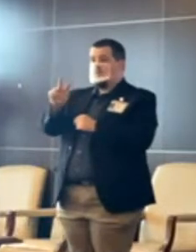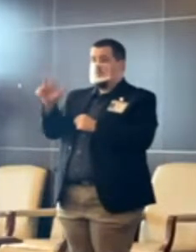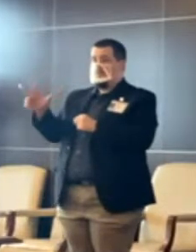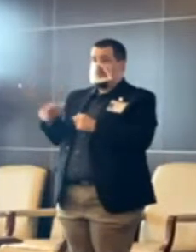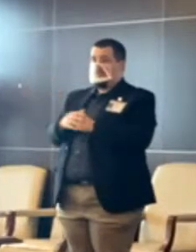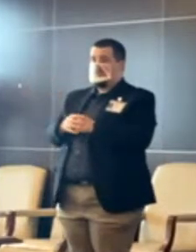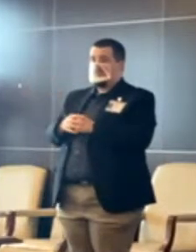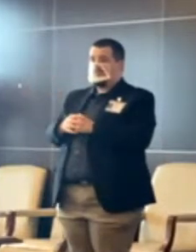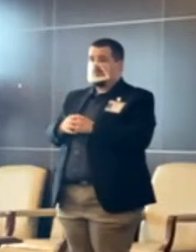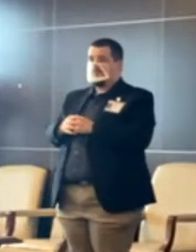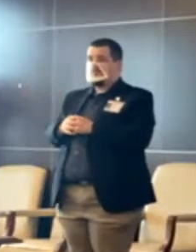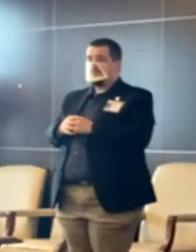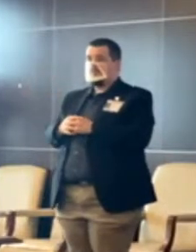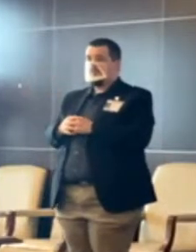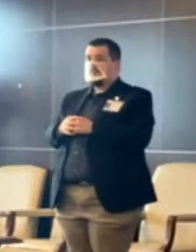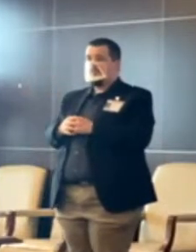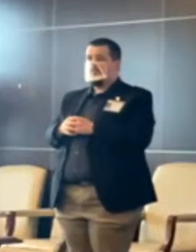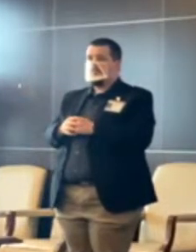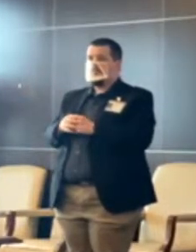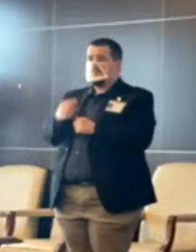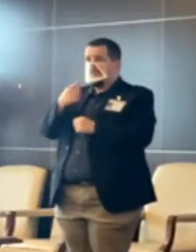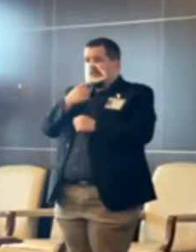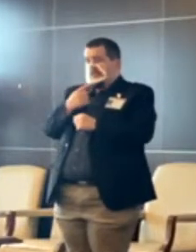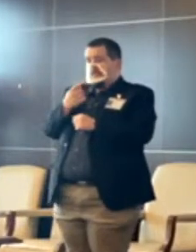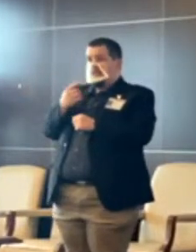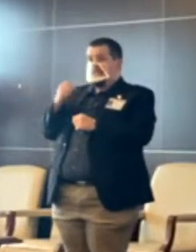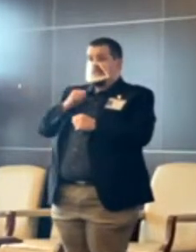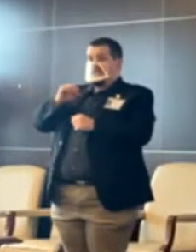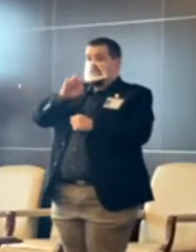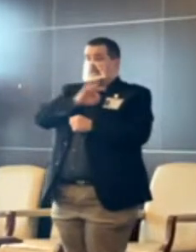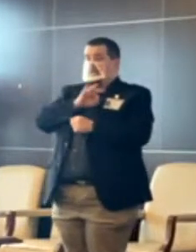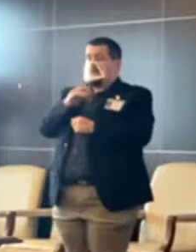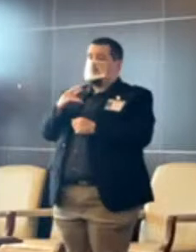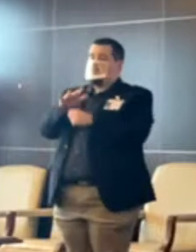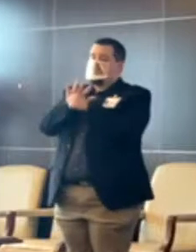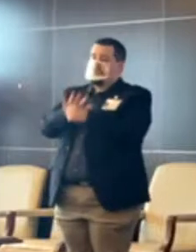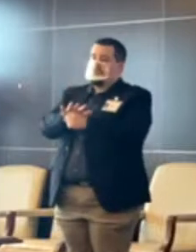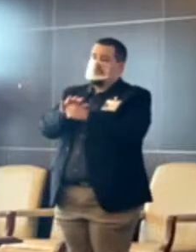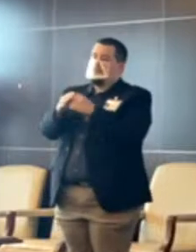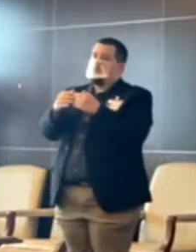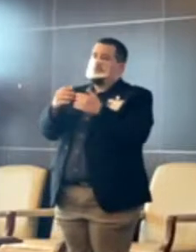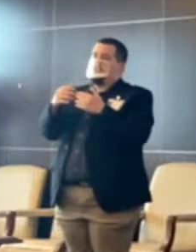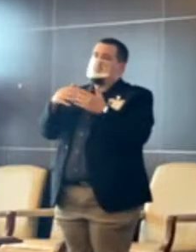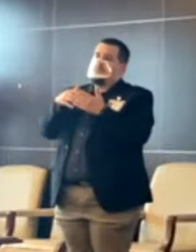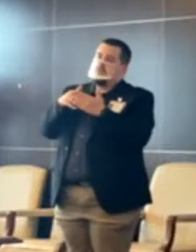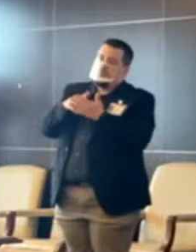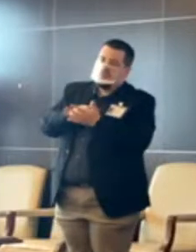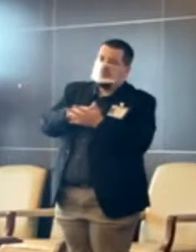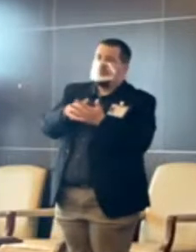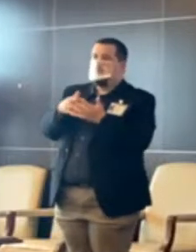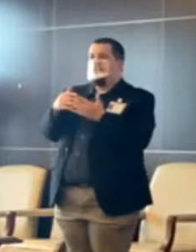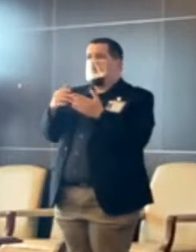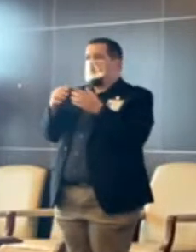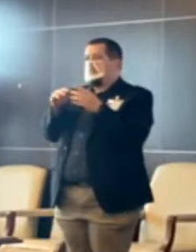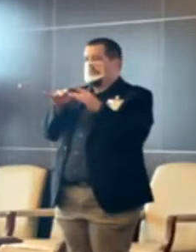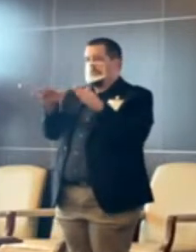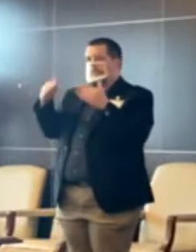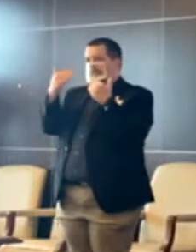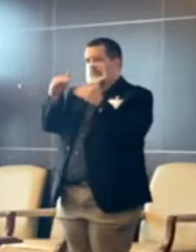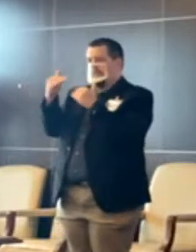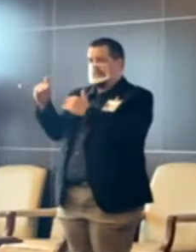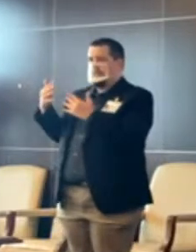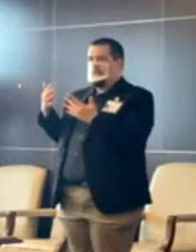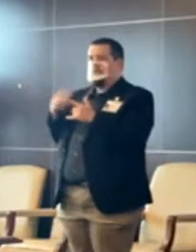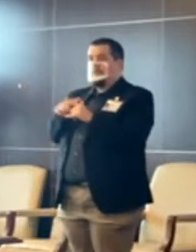833-822-5523. As we've shared, our staff are stretched extremely thin throughout the system, but especially in